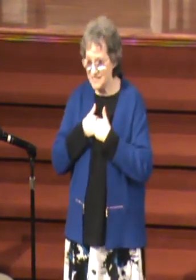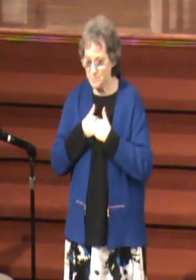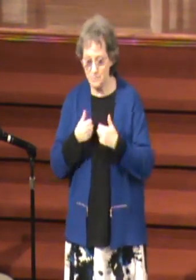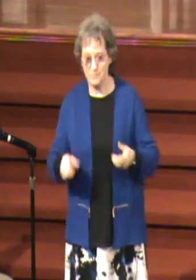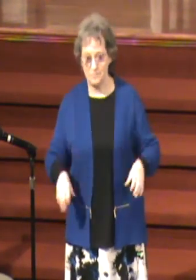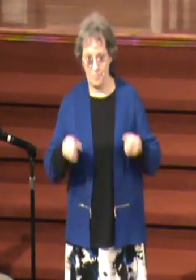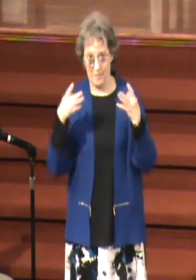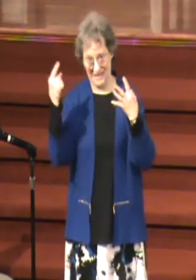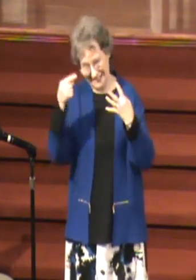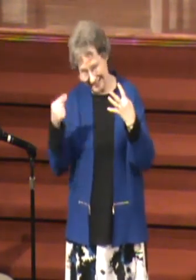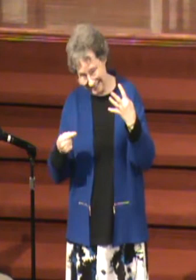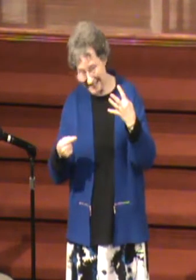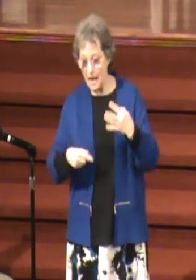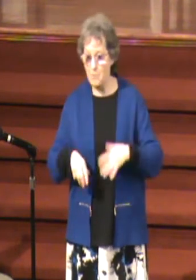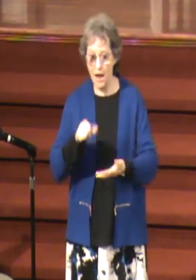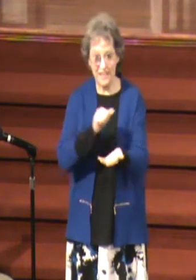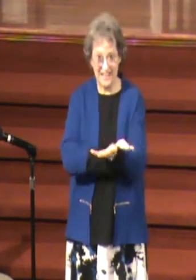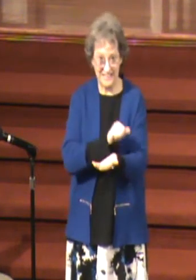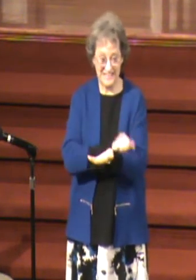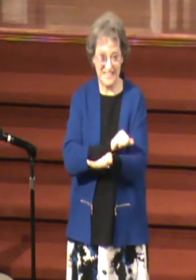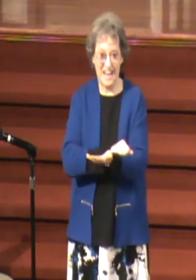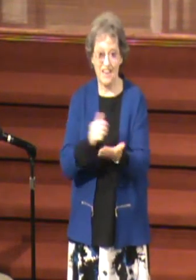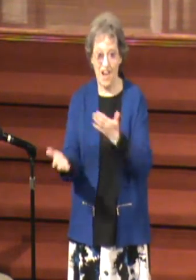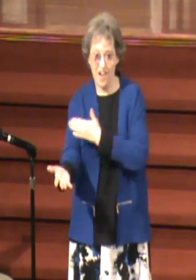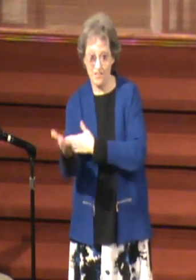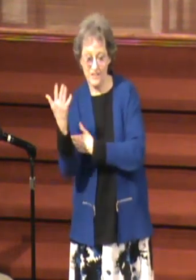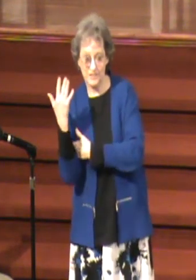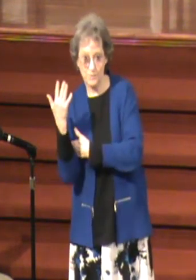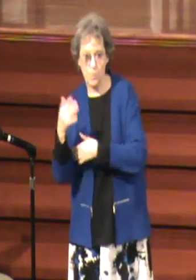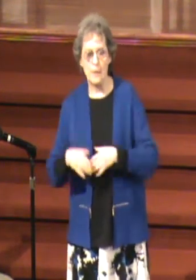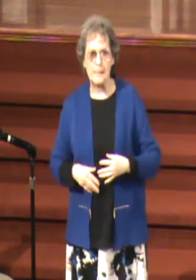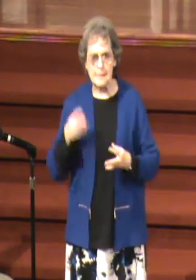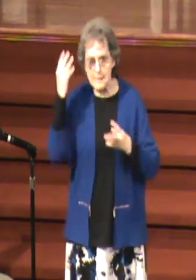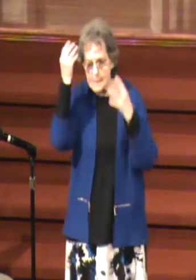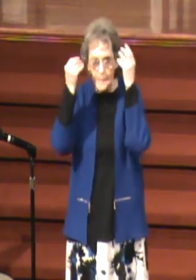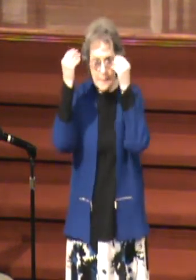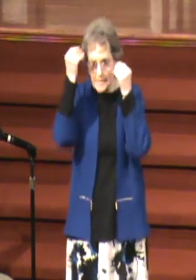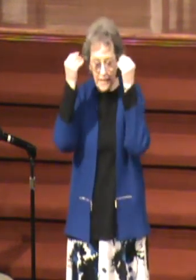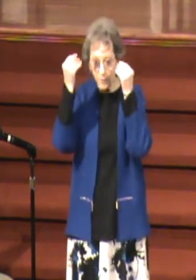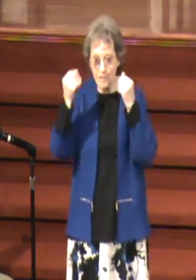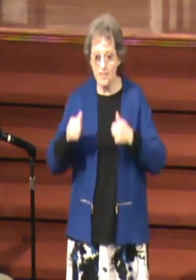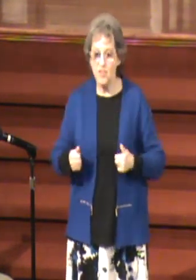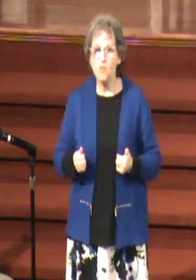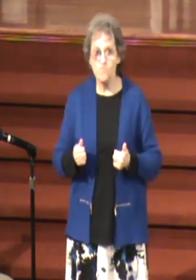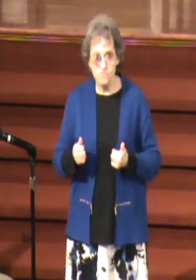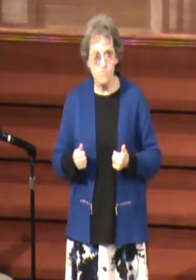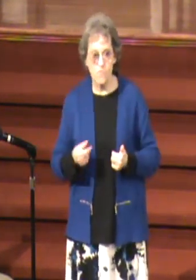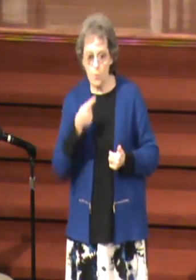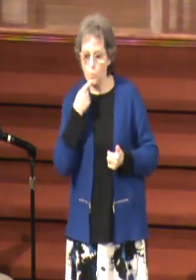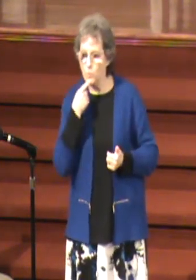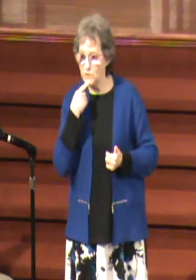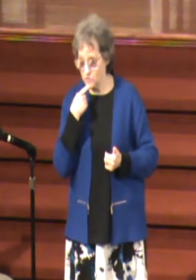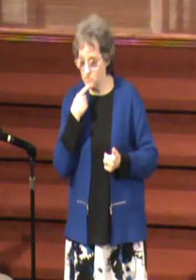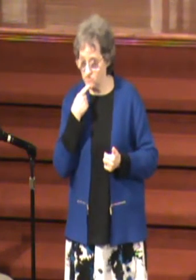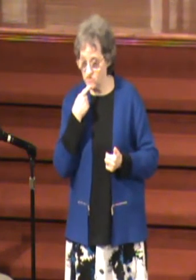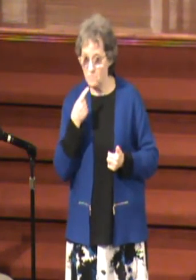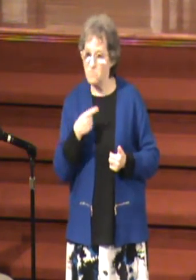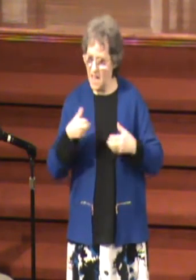of things about Antionette that this morning, if we would just stop and consider, we could take, and it should challenge us to want to be better people.